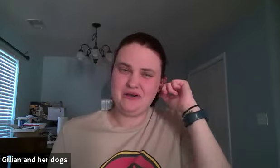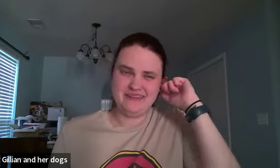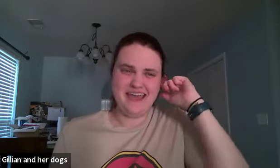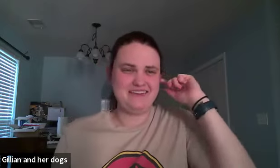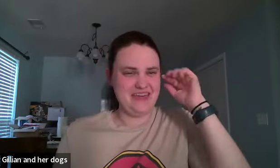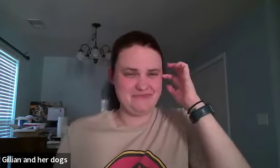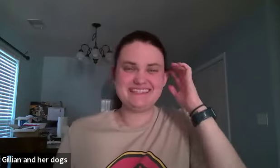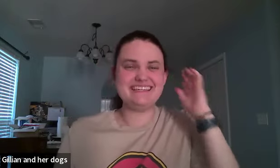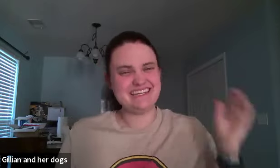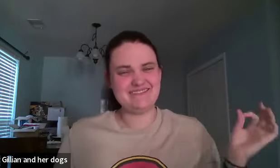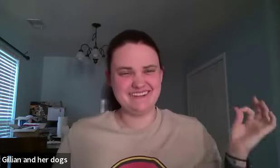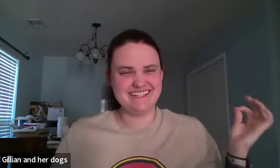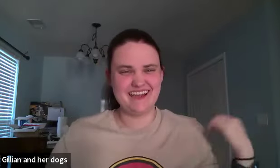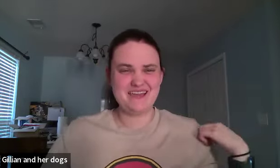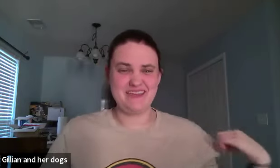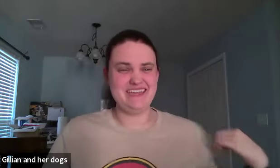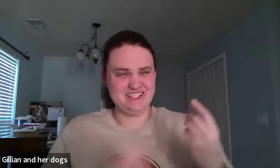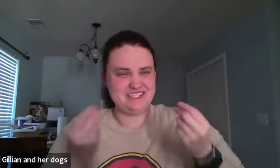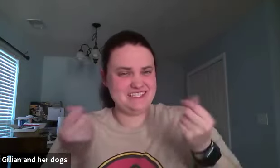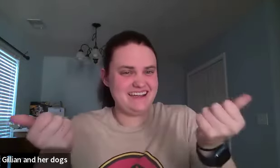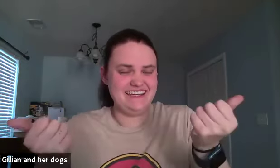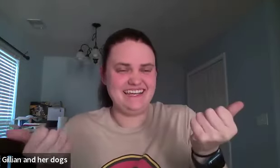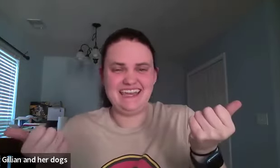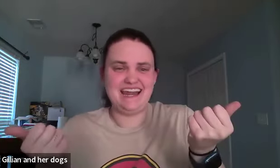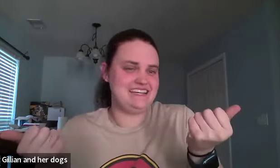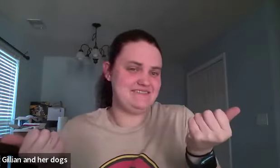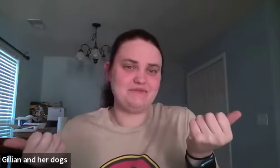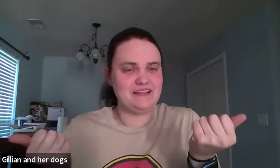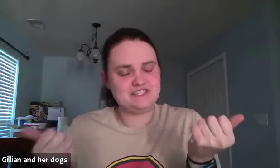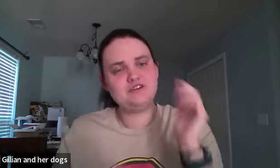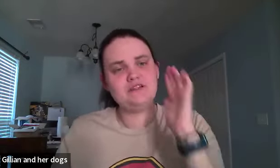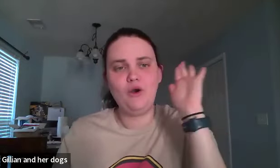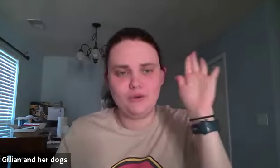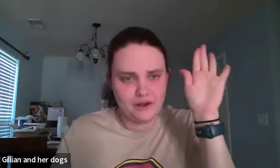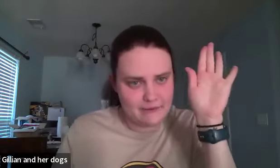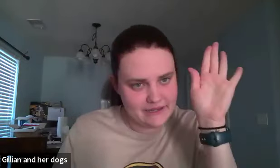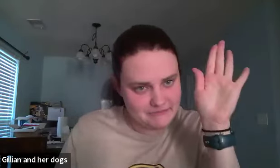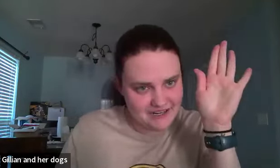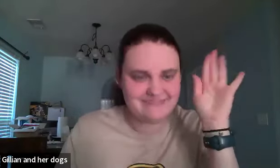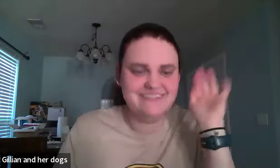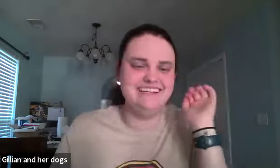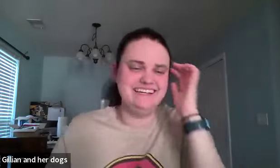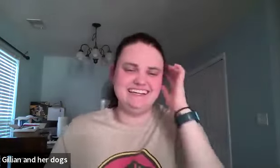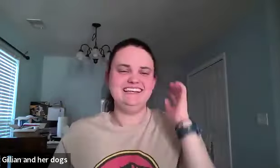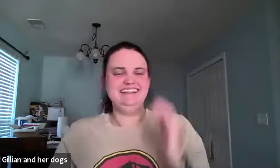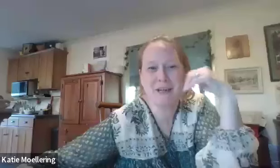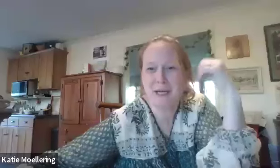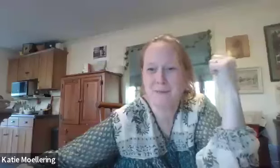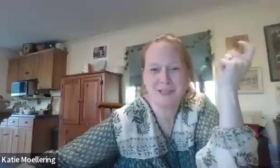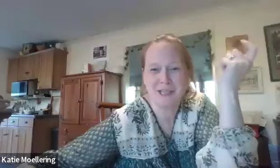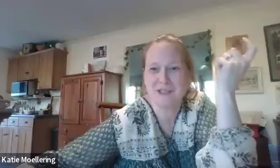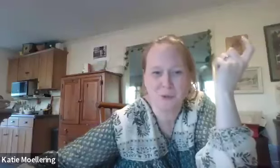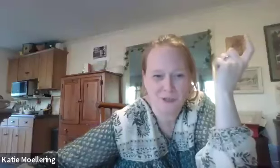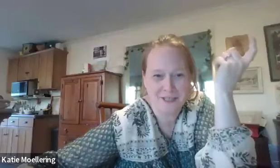called me out on that because I did it one time in just signing, and I didn't even realize. And you're like, hold on, now wait a minute. I know, because here I am looking like a tourist